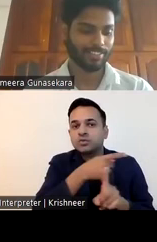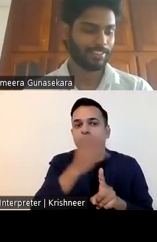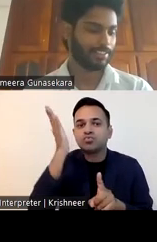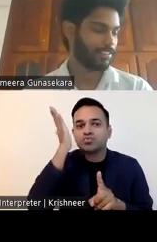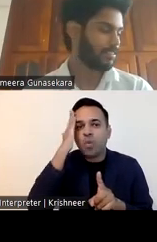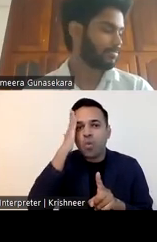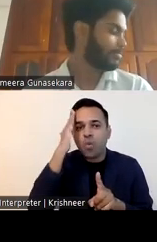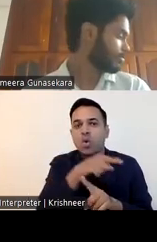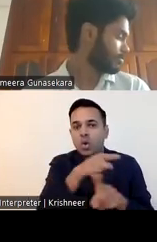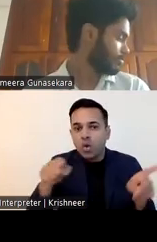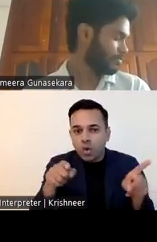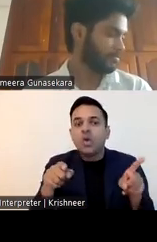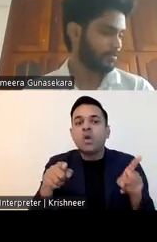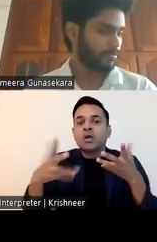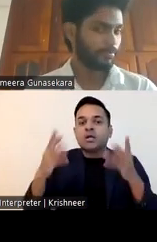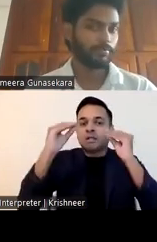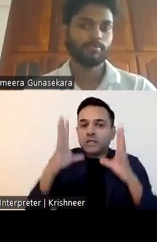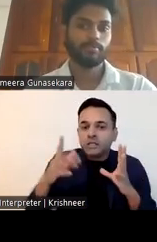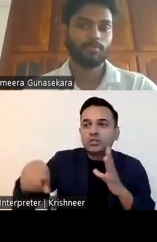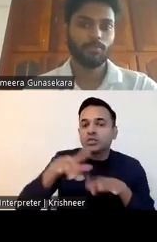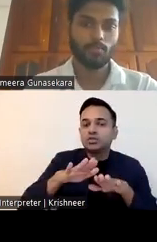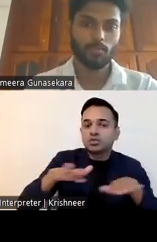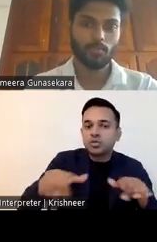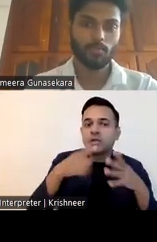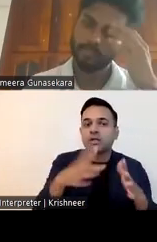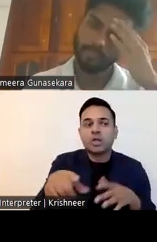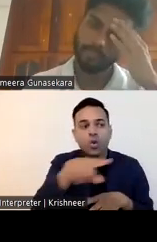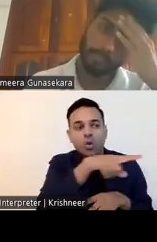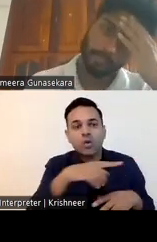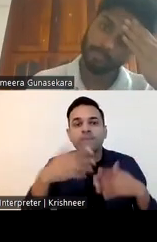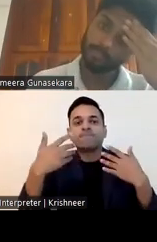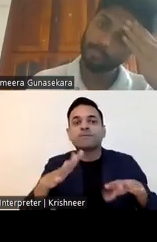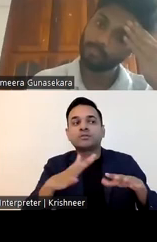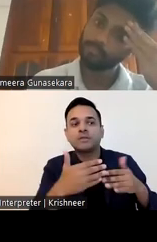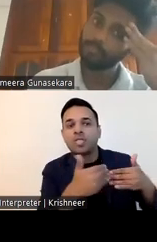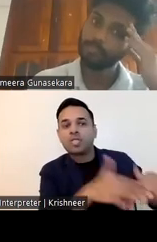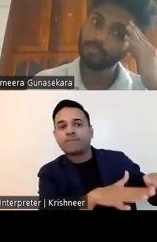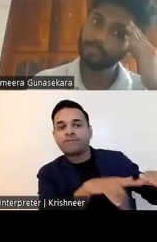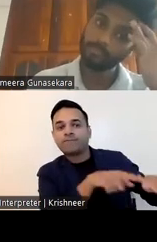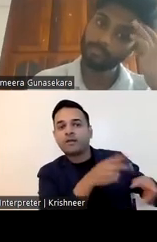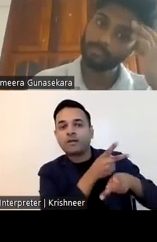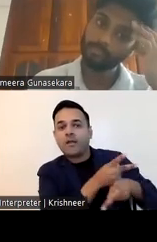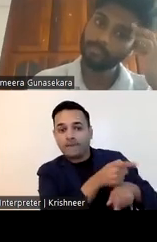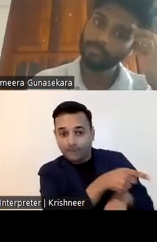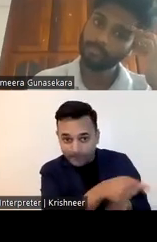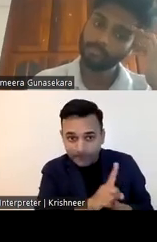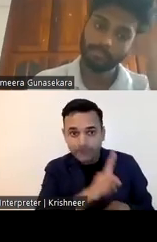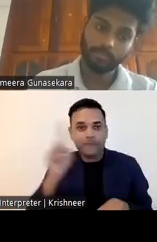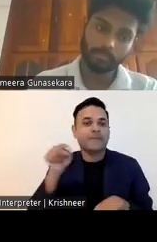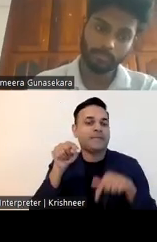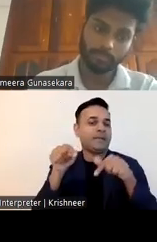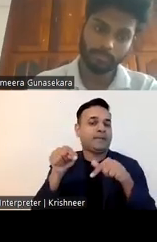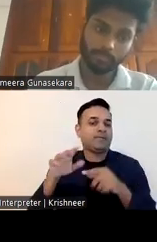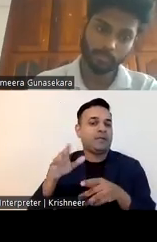of family to preventing of children getting institutionalization. So also we are doing a awareness program